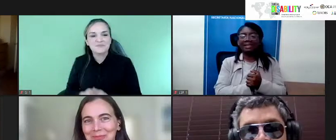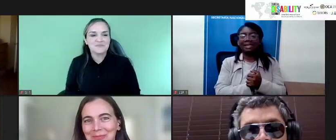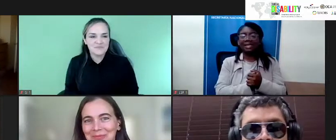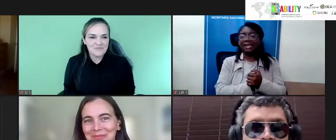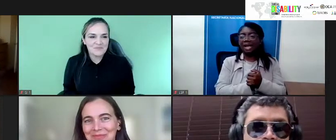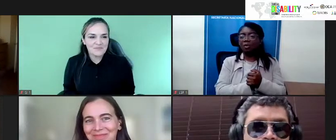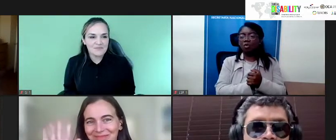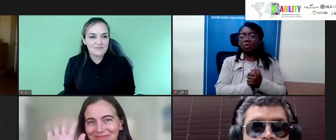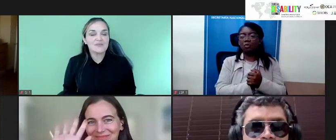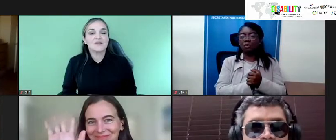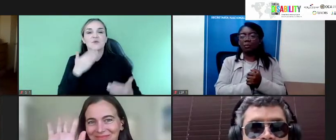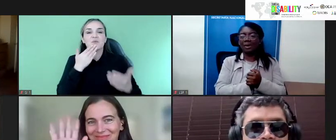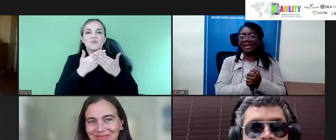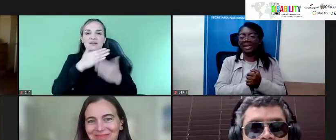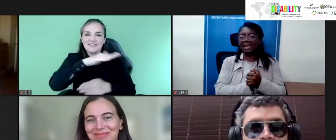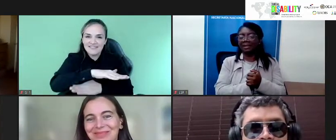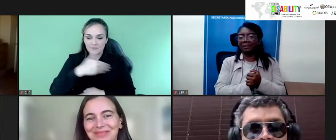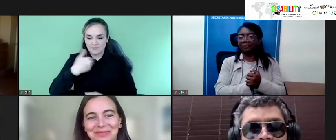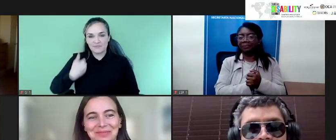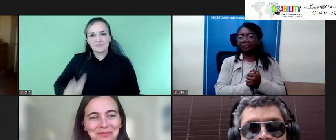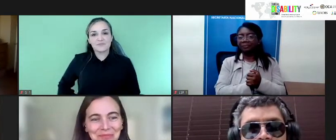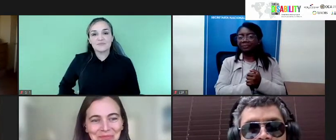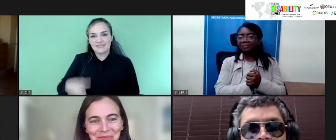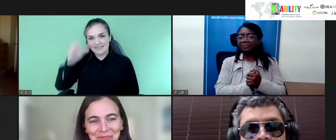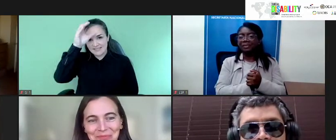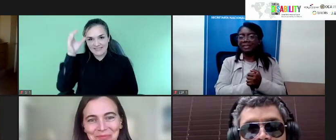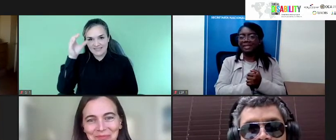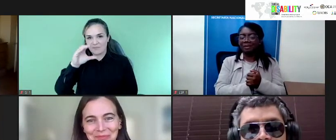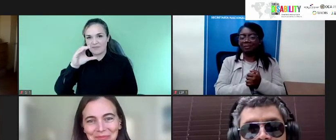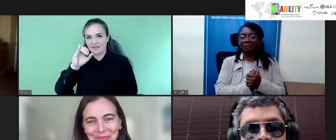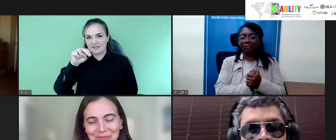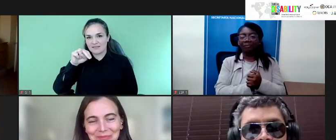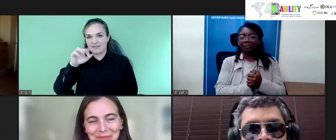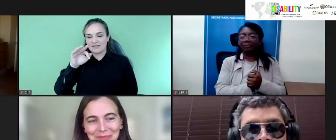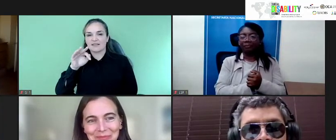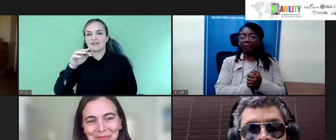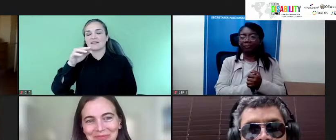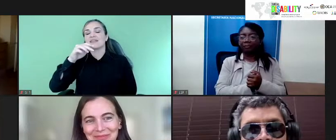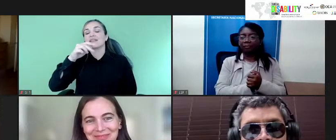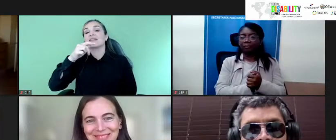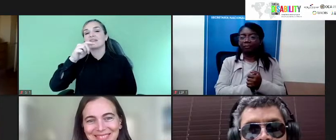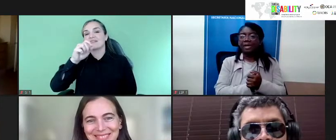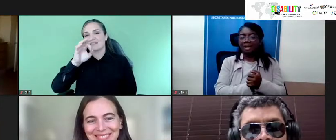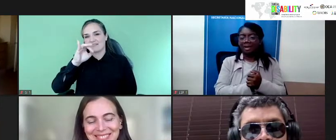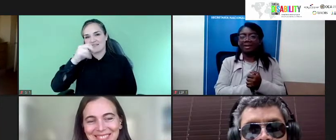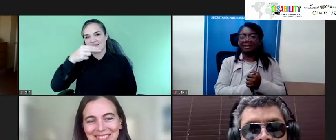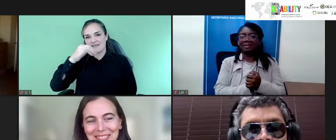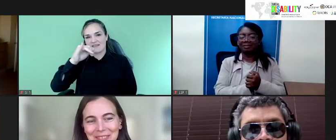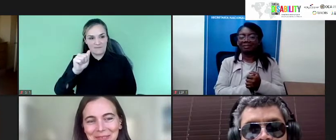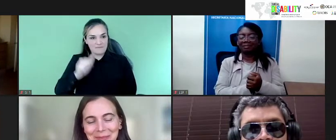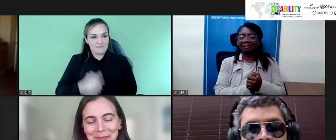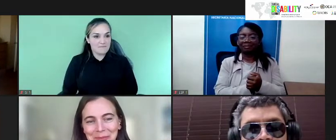good good afternoon hello cynthia